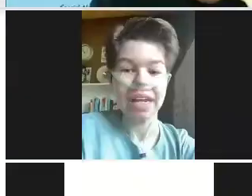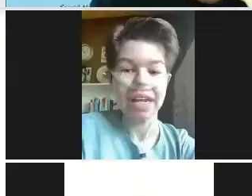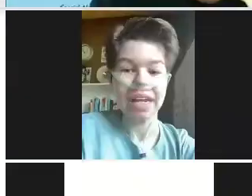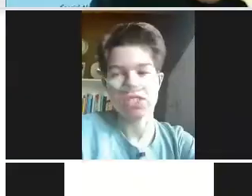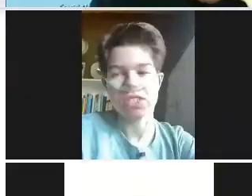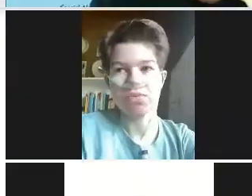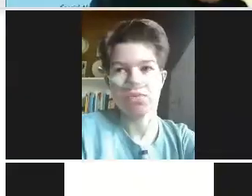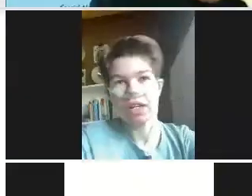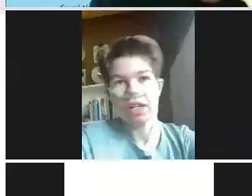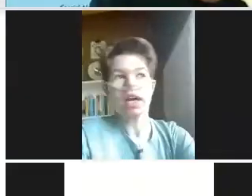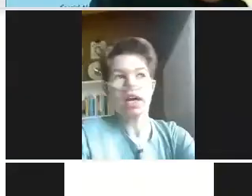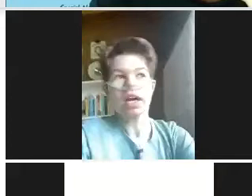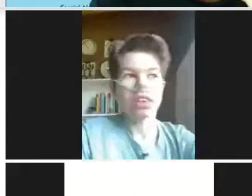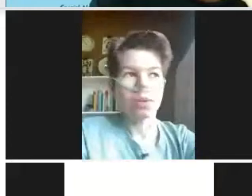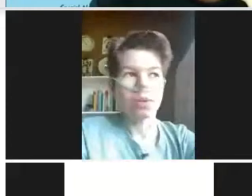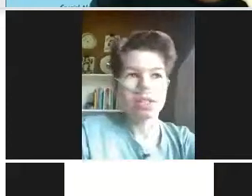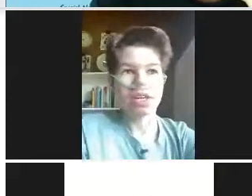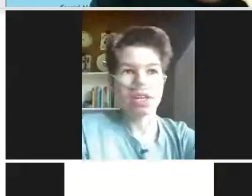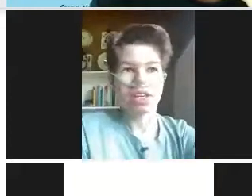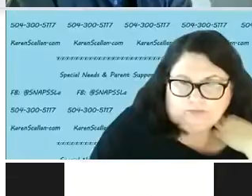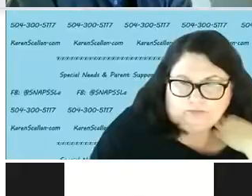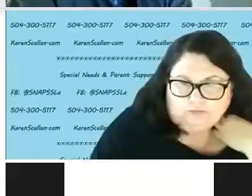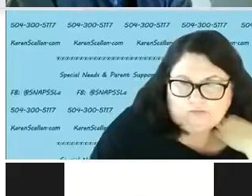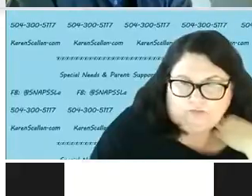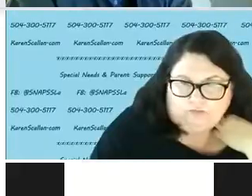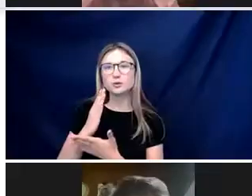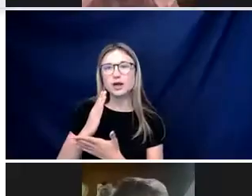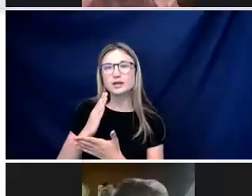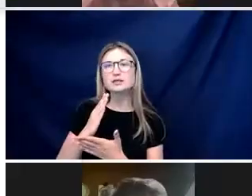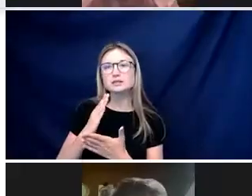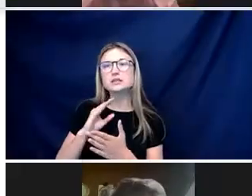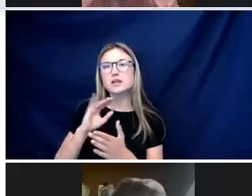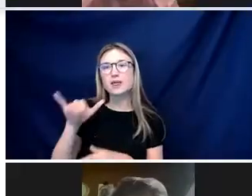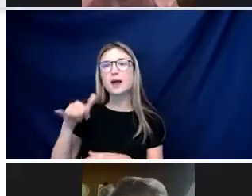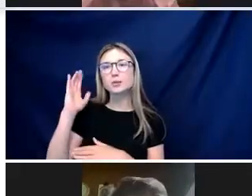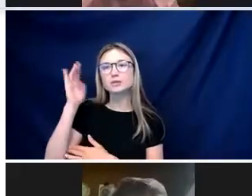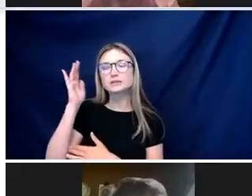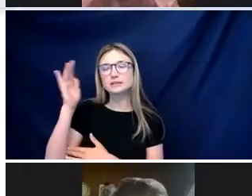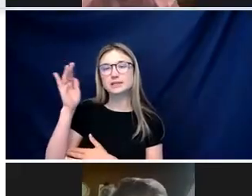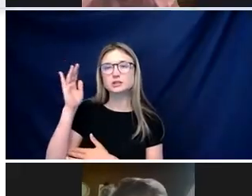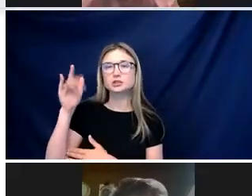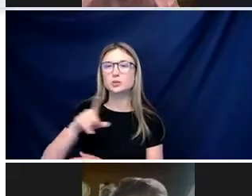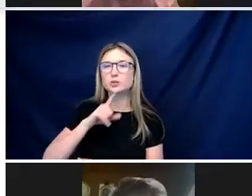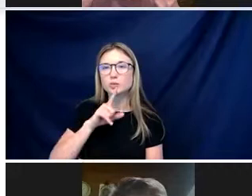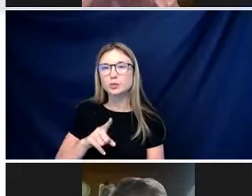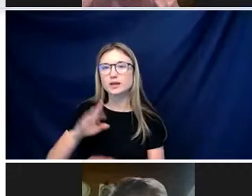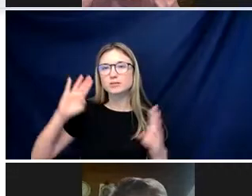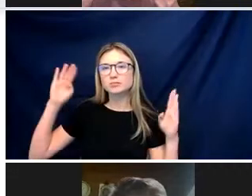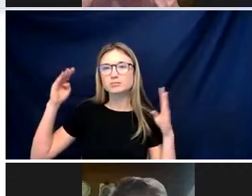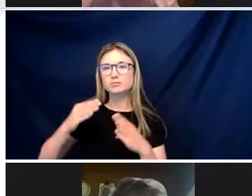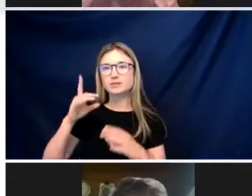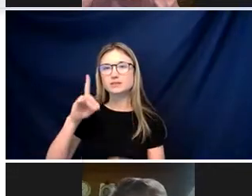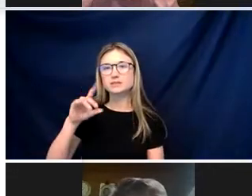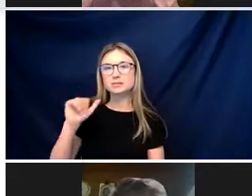disability rights movement, the presentation that I'm currently working on is really about the disability